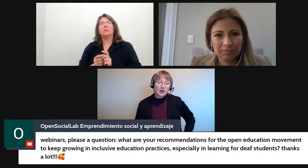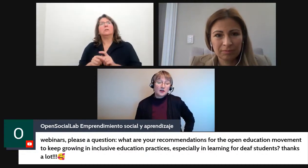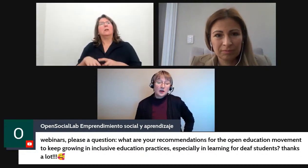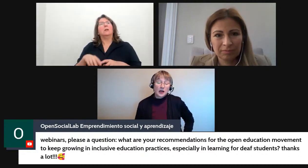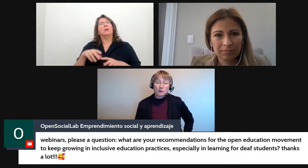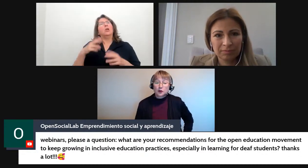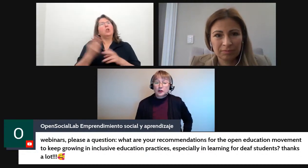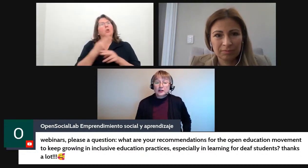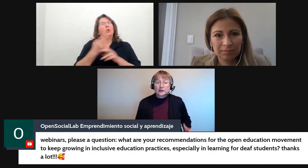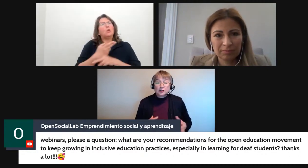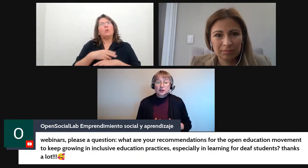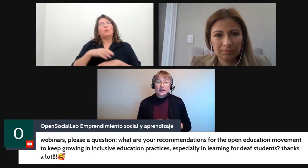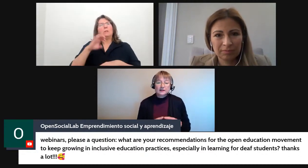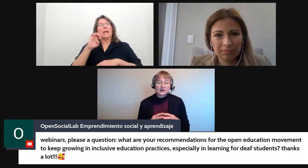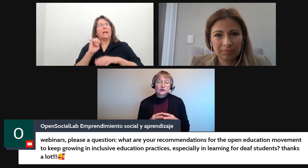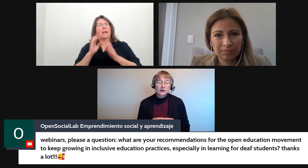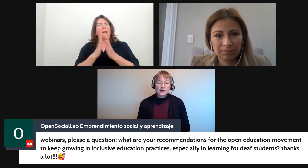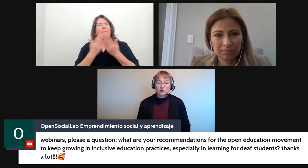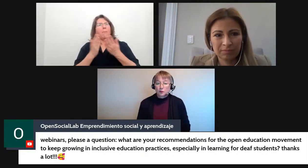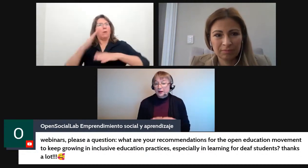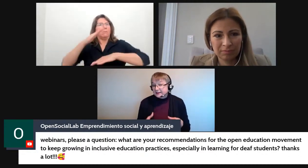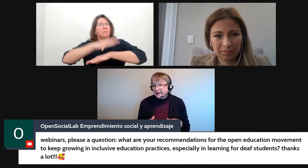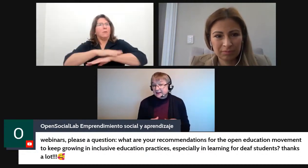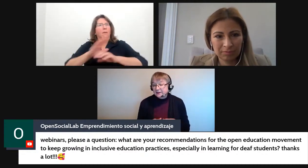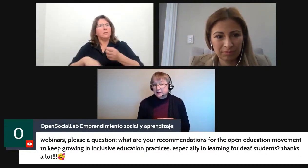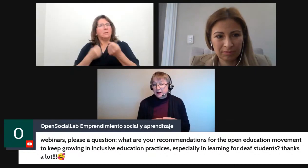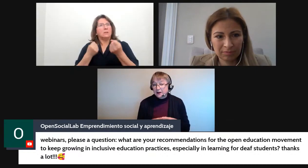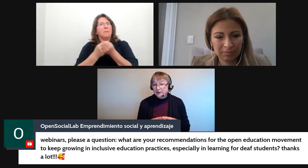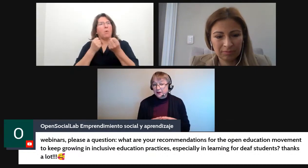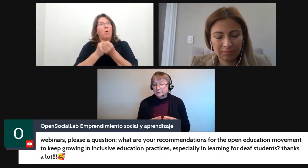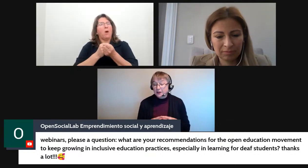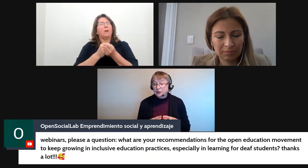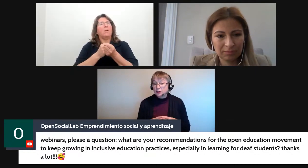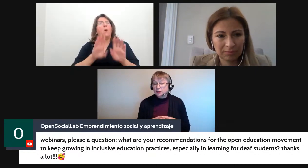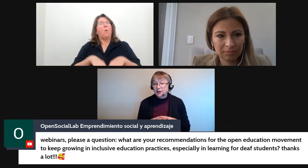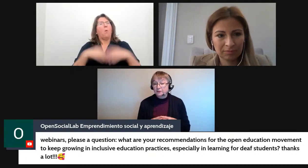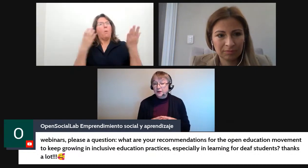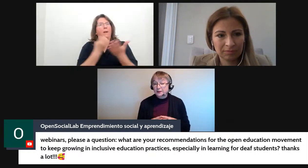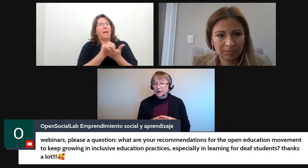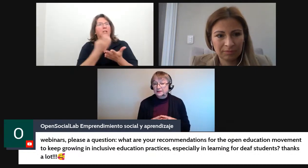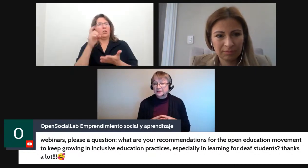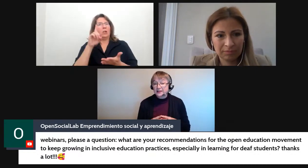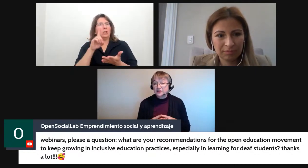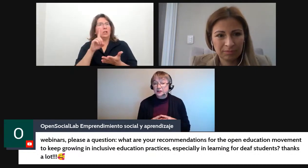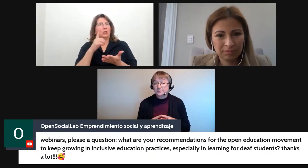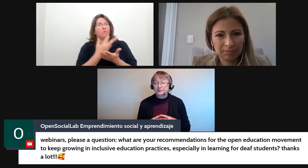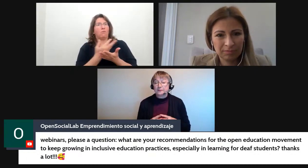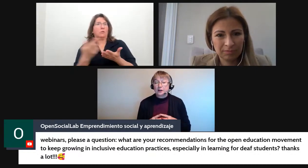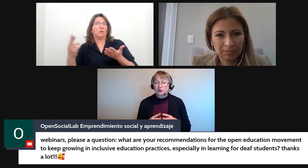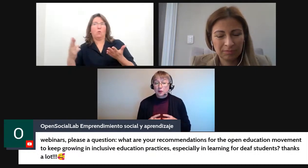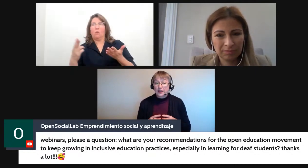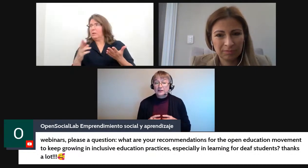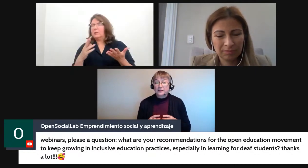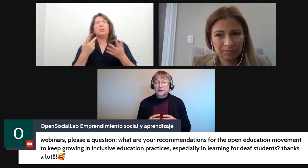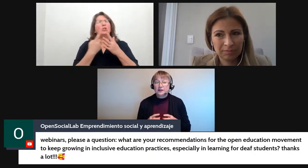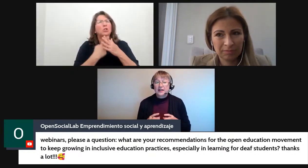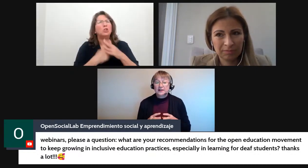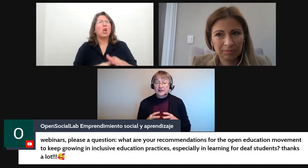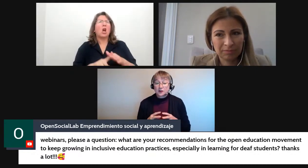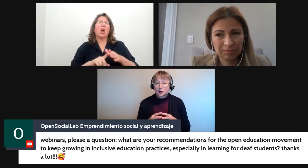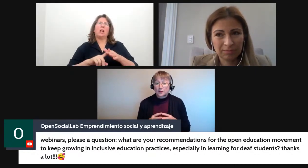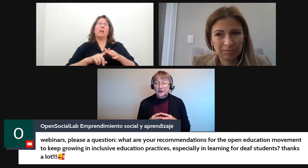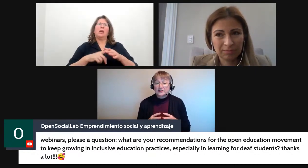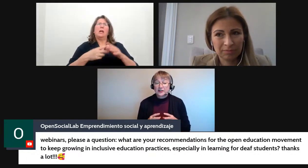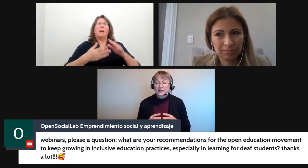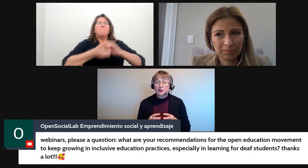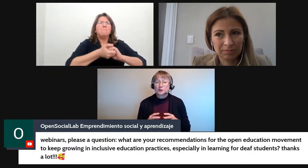Caribbean, and we're going to look at doing what I said in the conclusion of my presentation. Trying to get